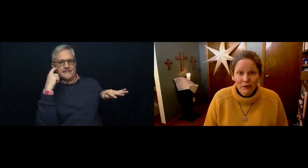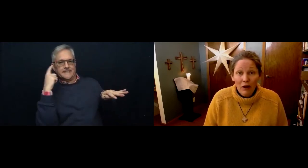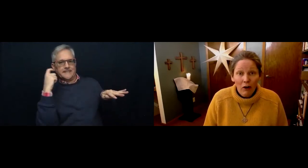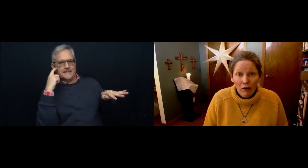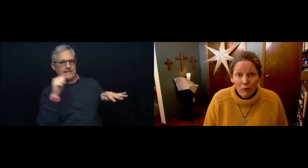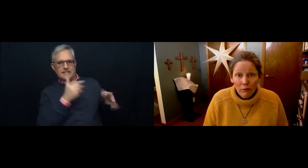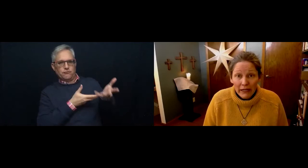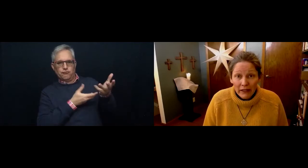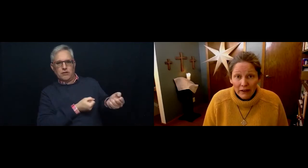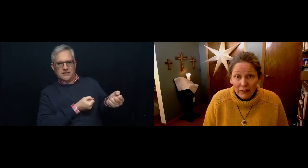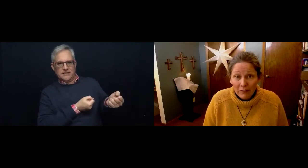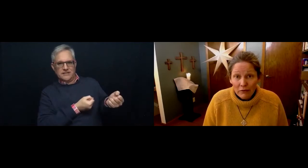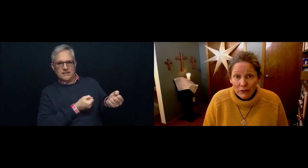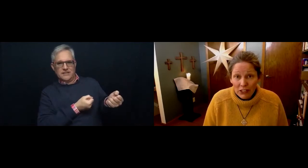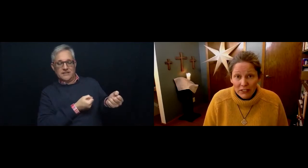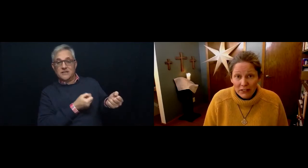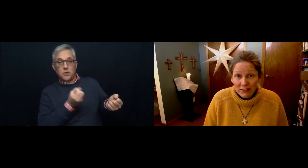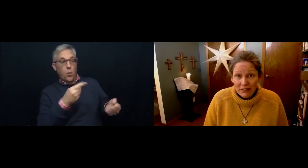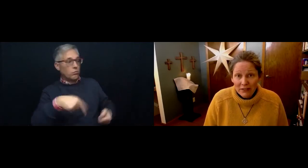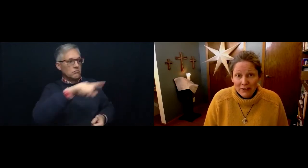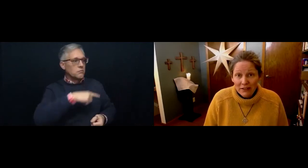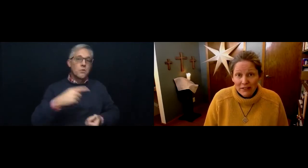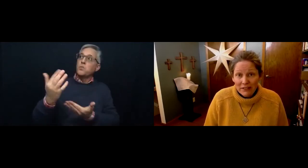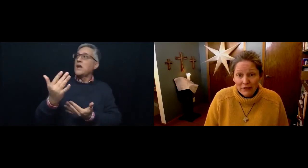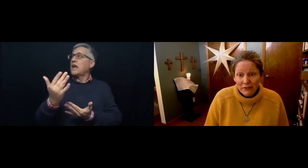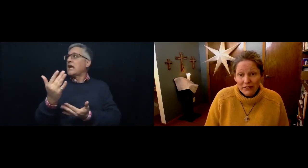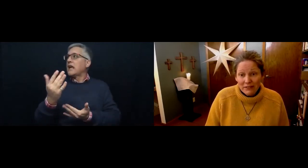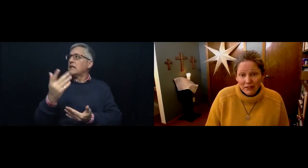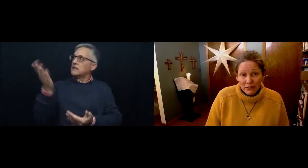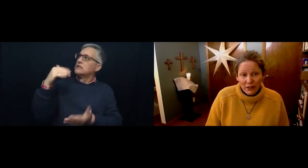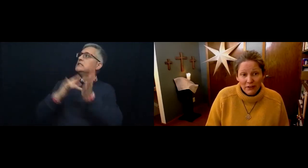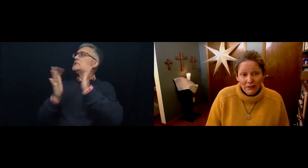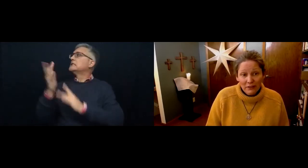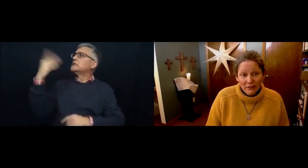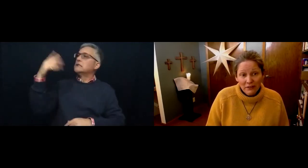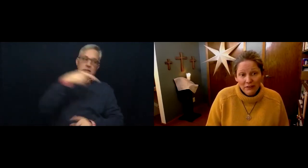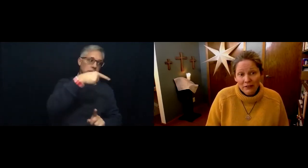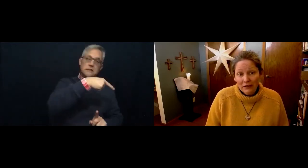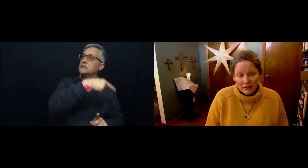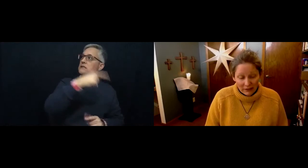And so they all were waiting for Jesus to heal this sick child.